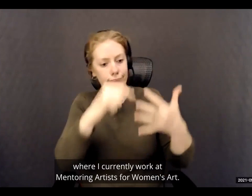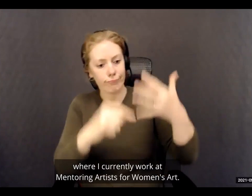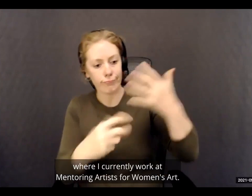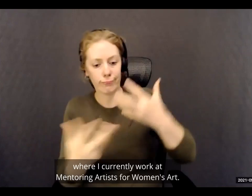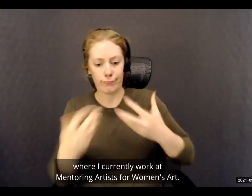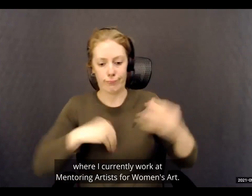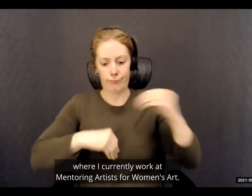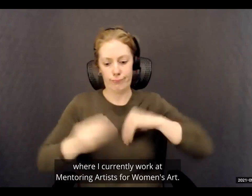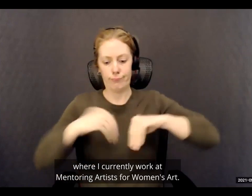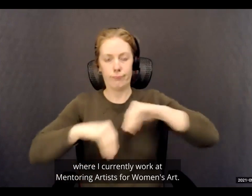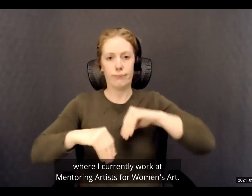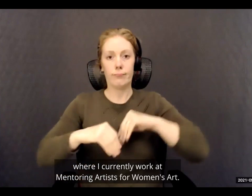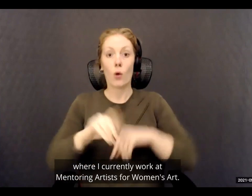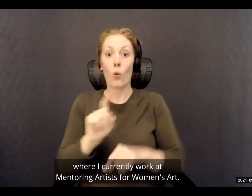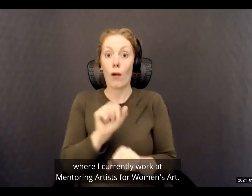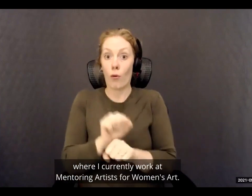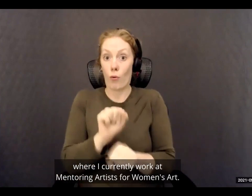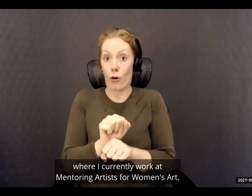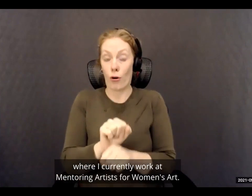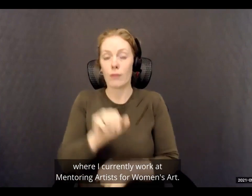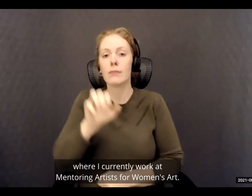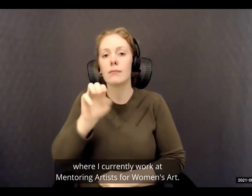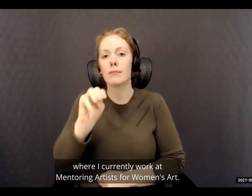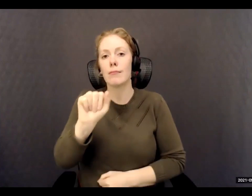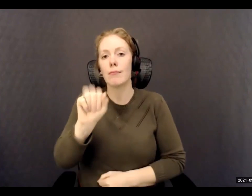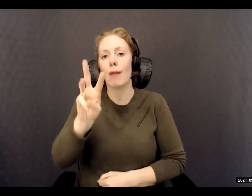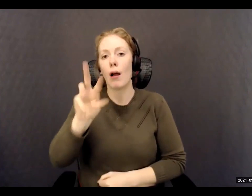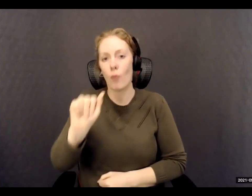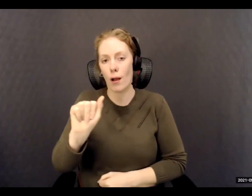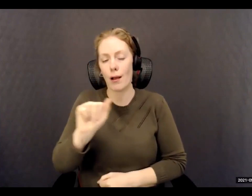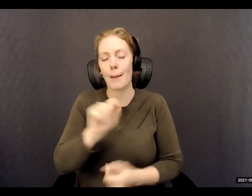where I currently work at Mentoring Artists for Women's Art.